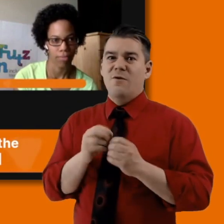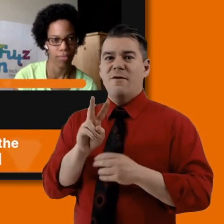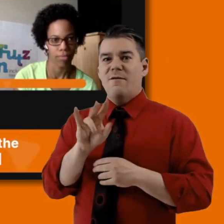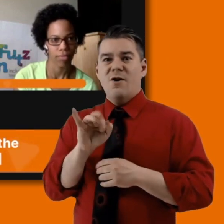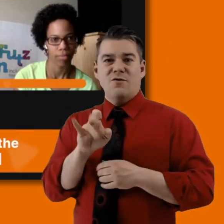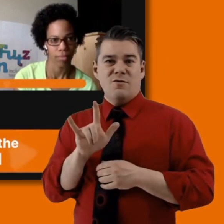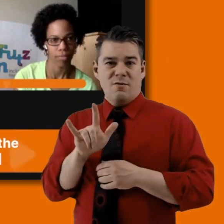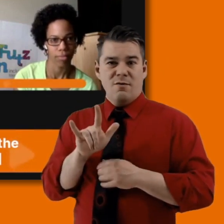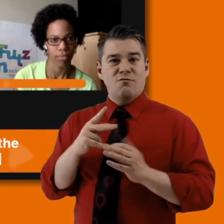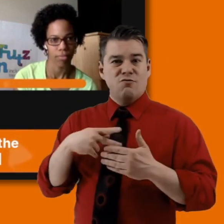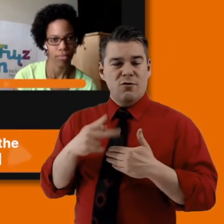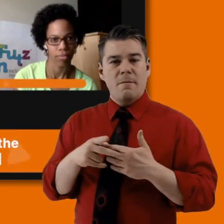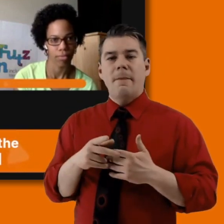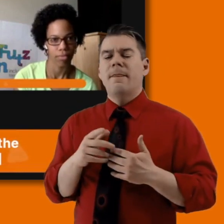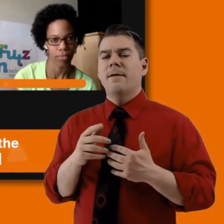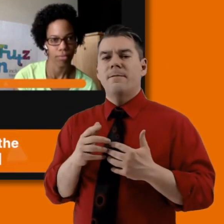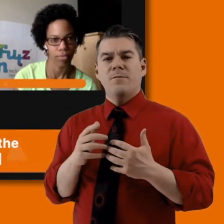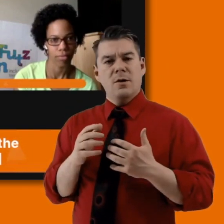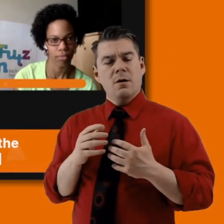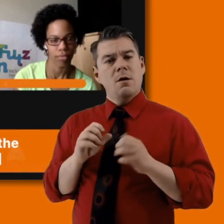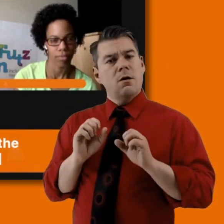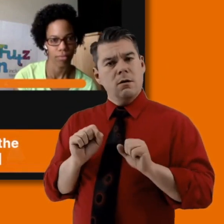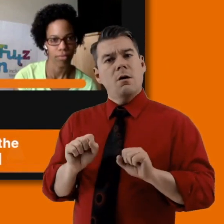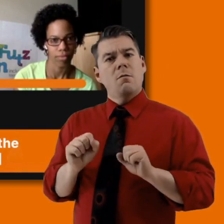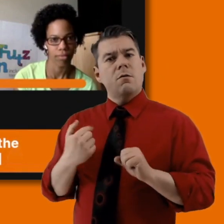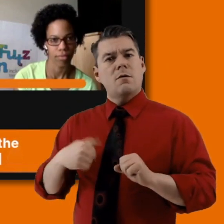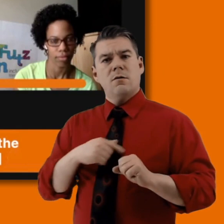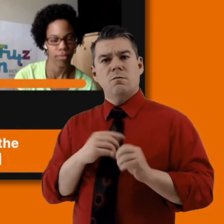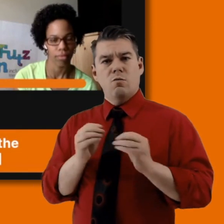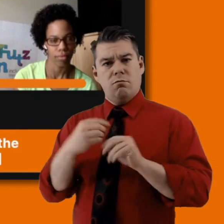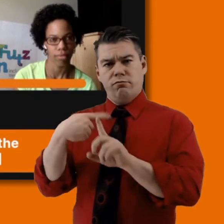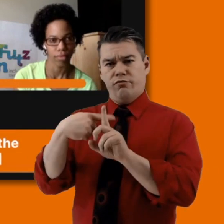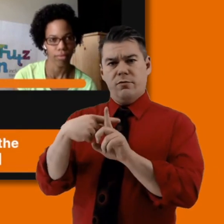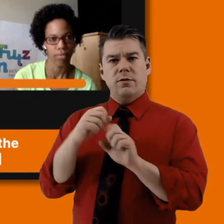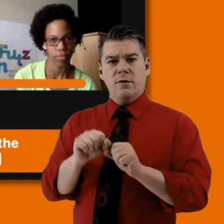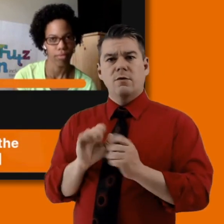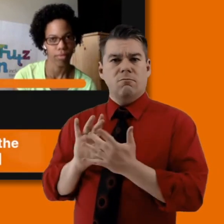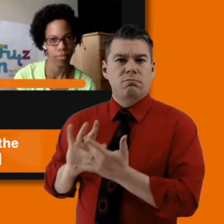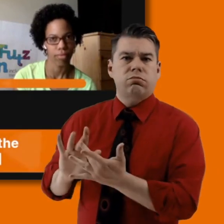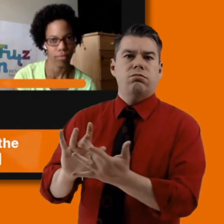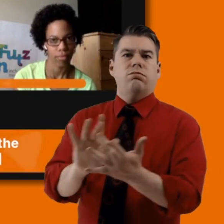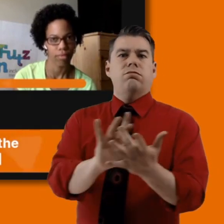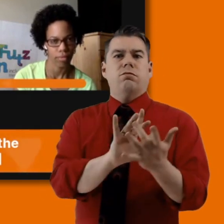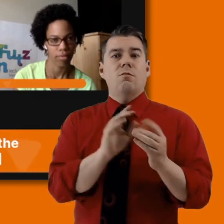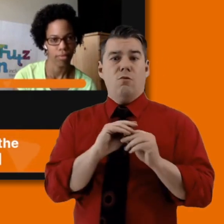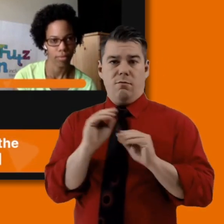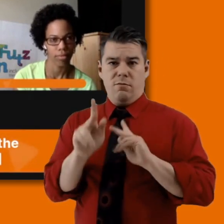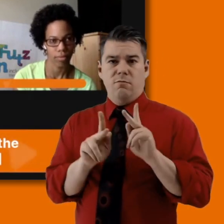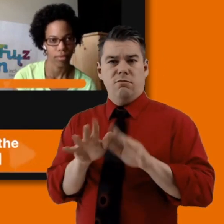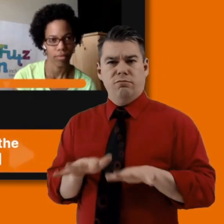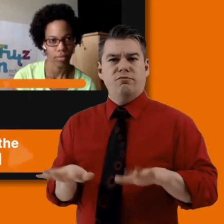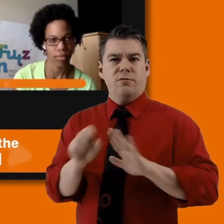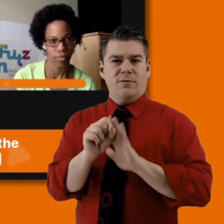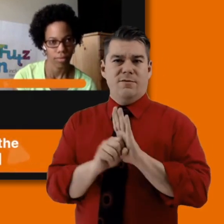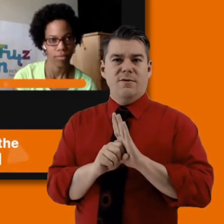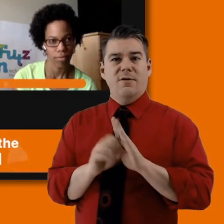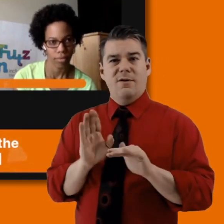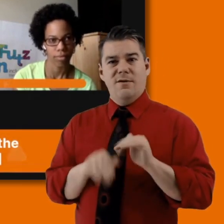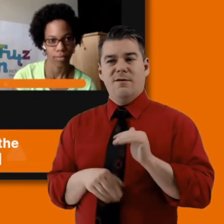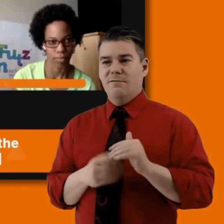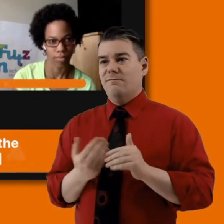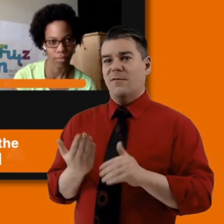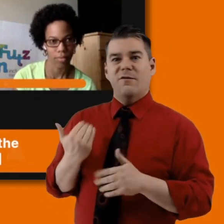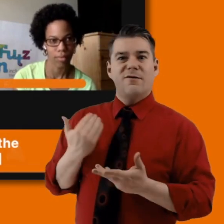programming, which has enabled us in a really positive way to reach more people in the state at one time than we normally would.